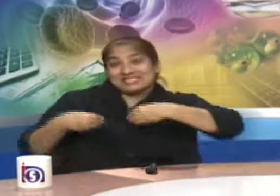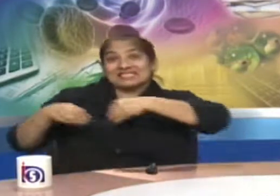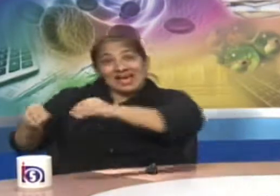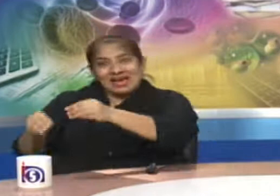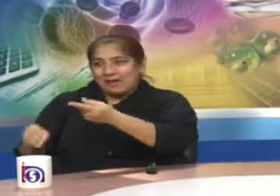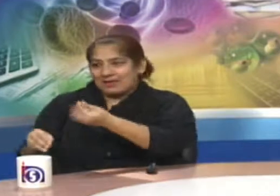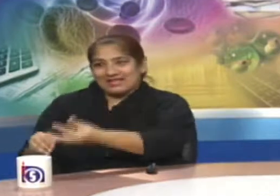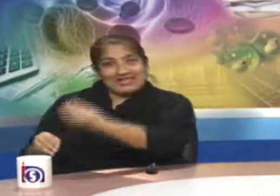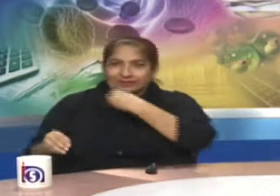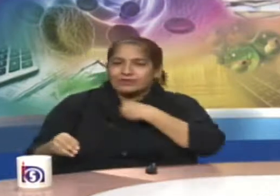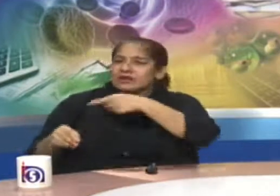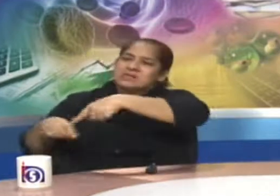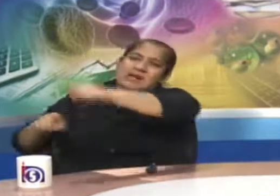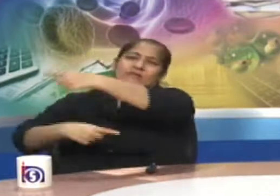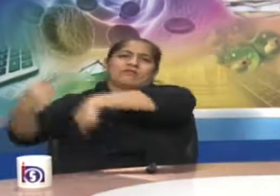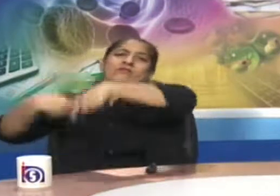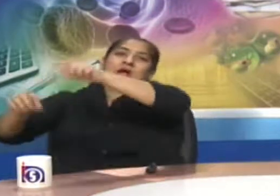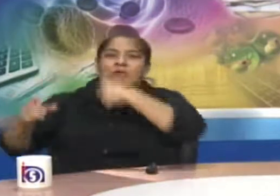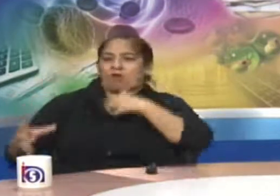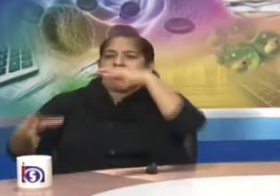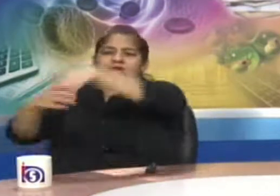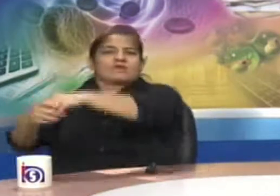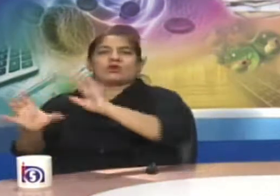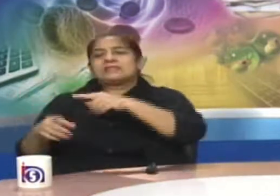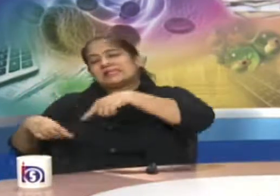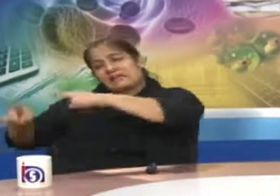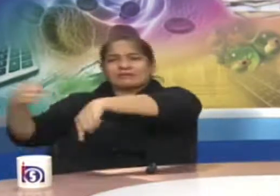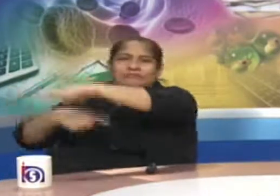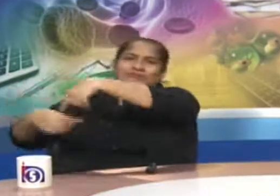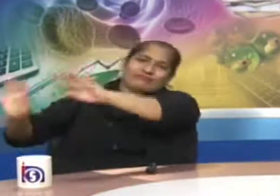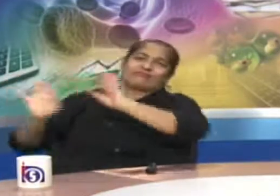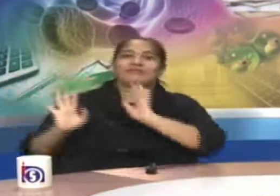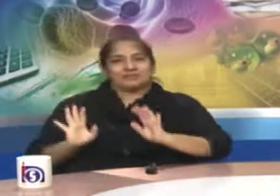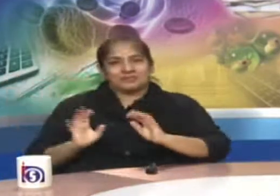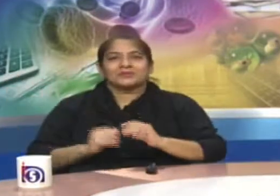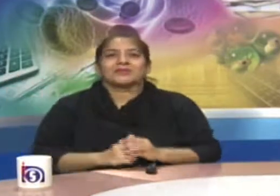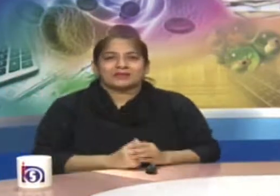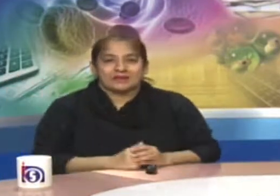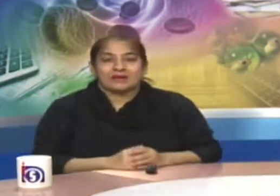secondary market, we sell and we get the benefit.